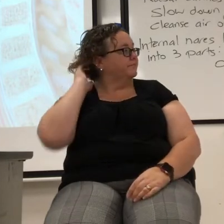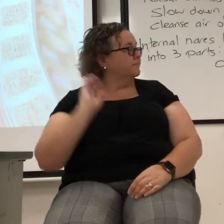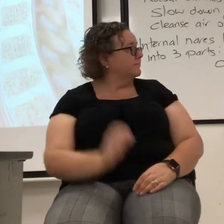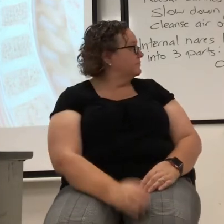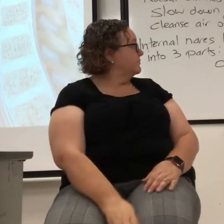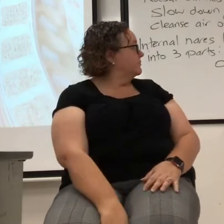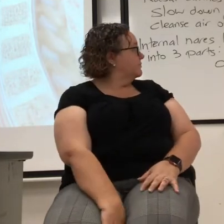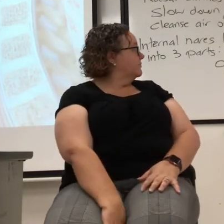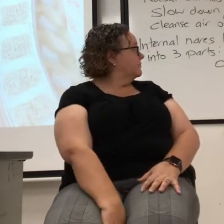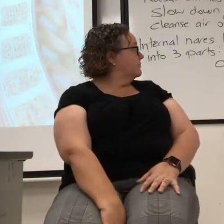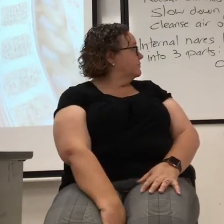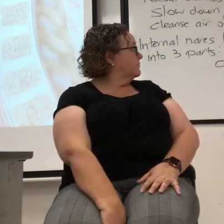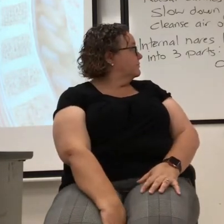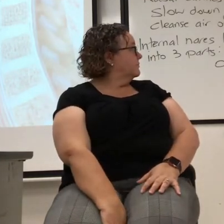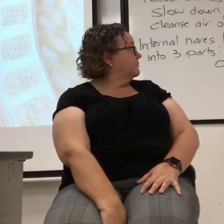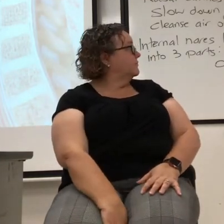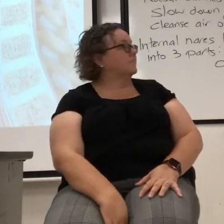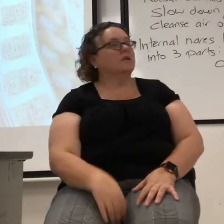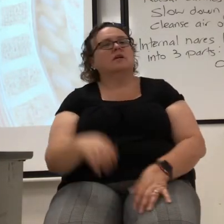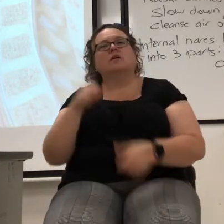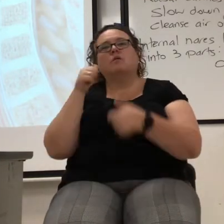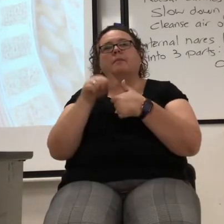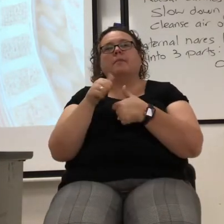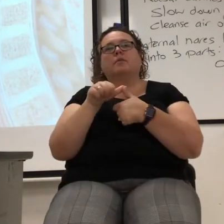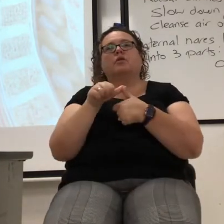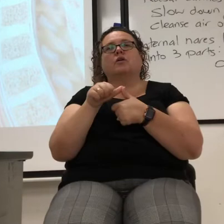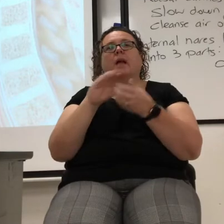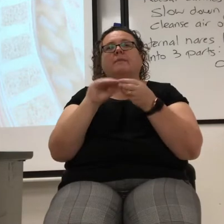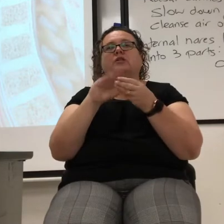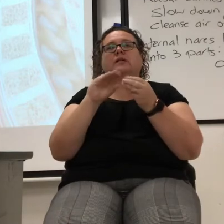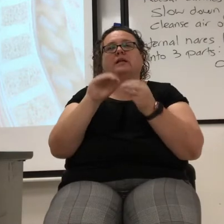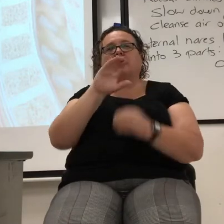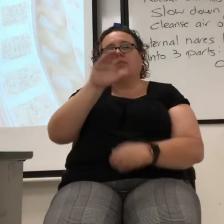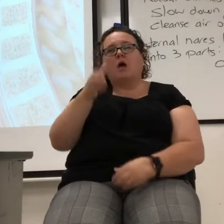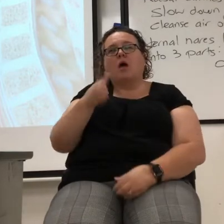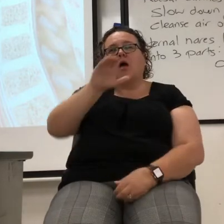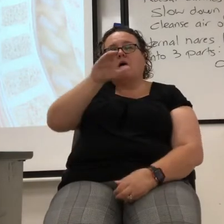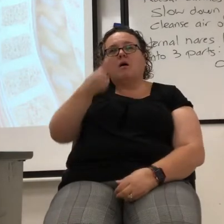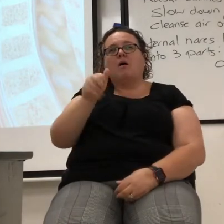tonsil. I said it was in that little archway called the fosses.